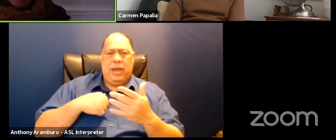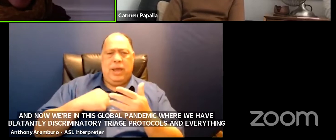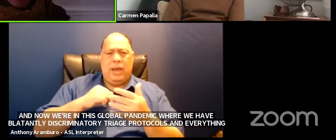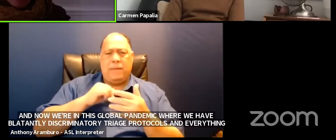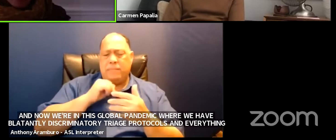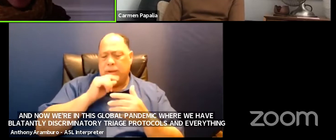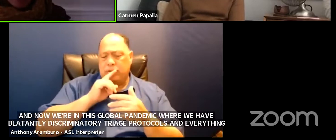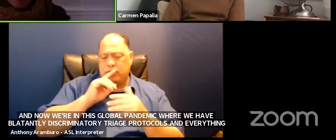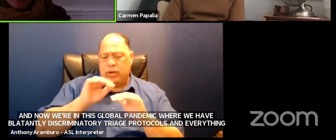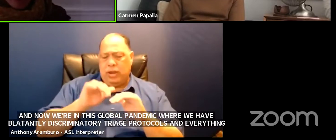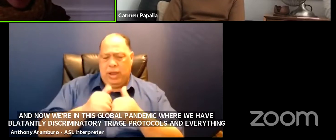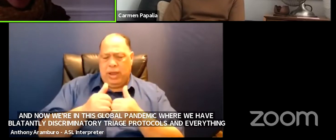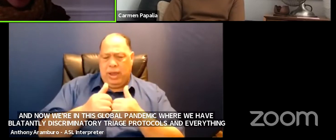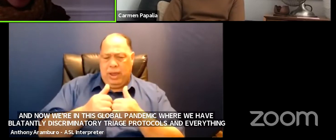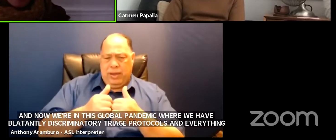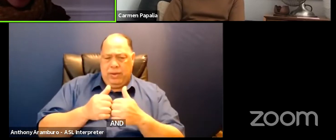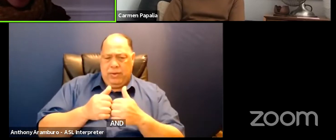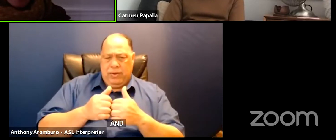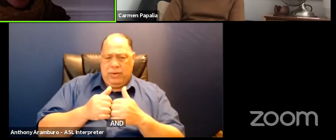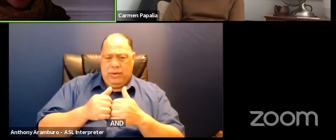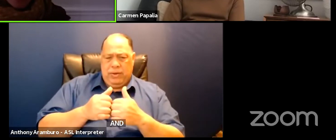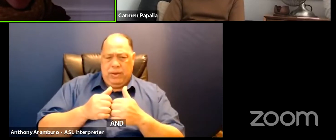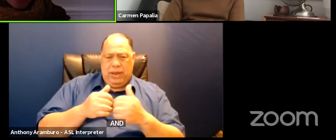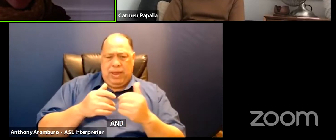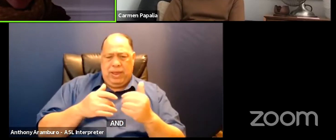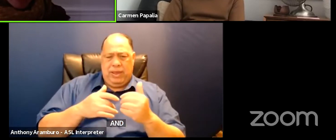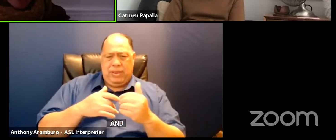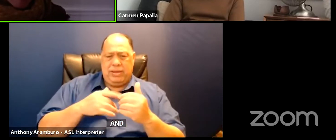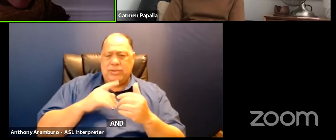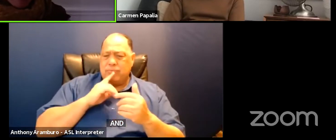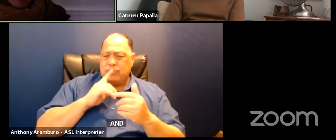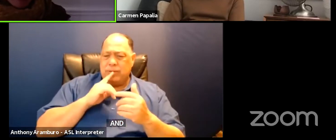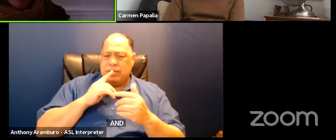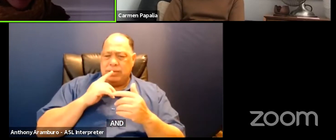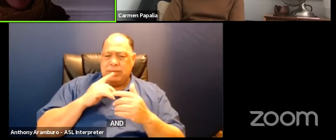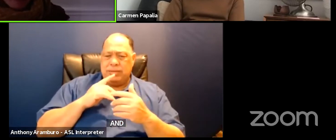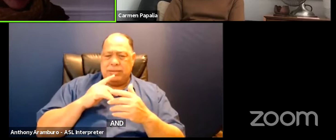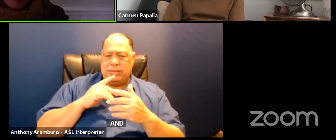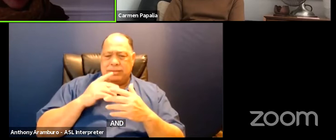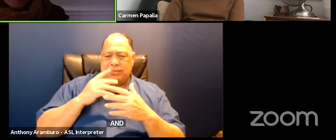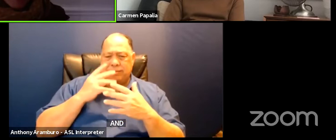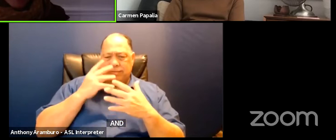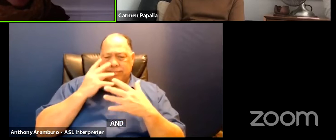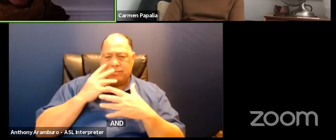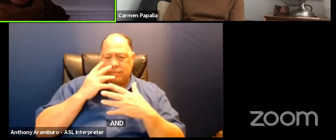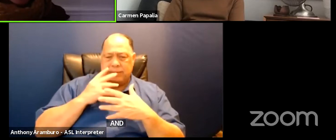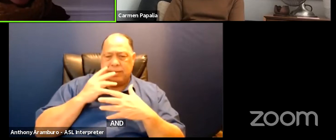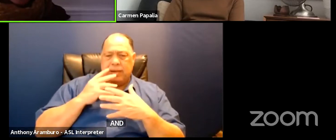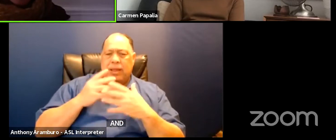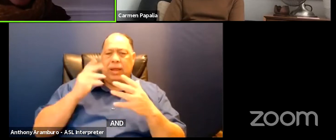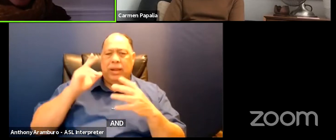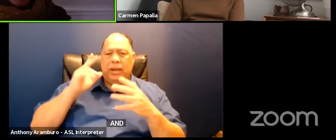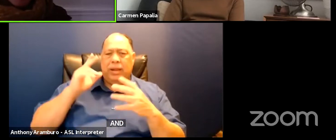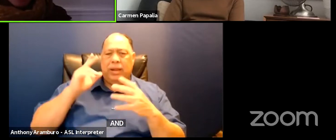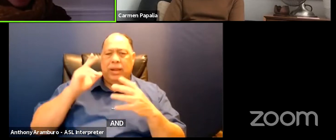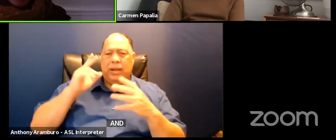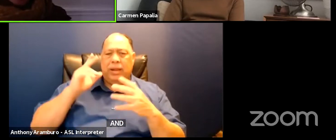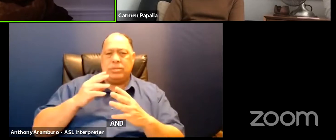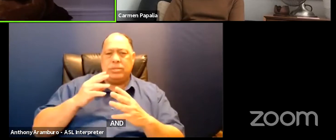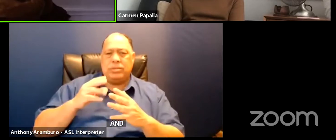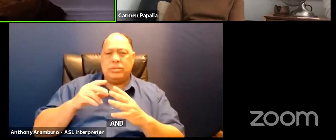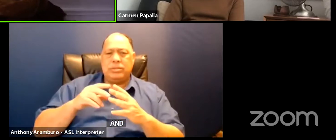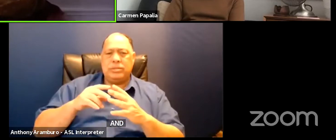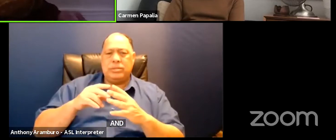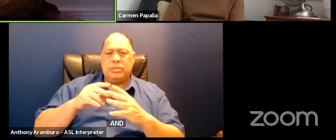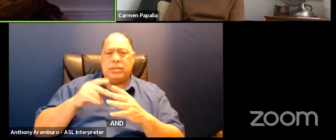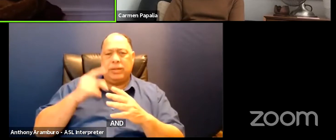how, I think I find it discouraging that a lot of politicians resort to this idea